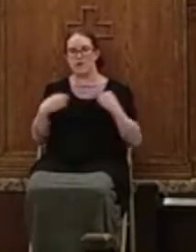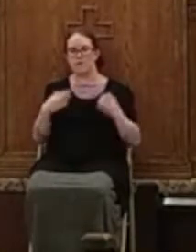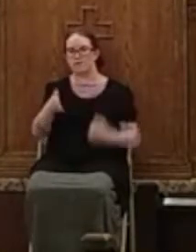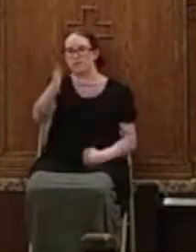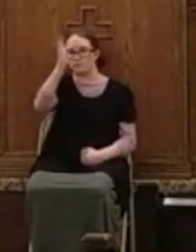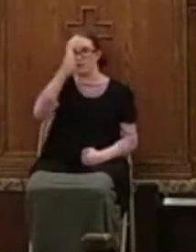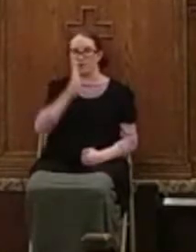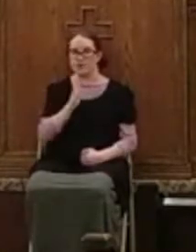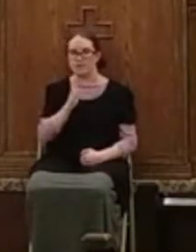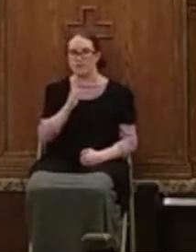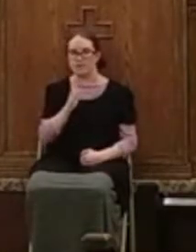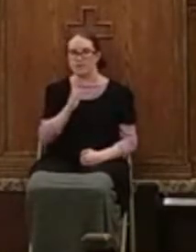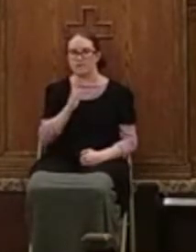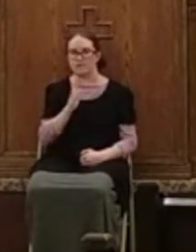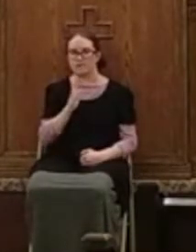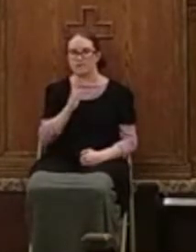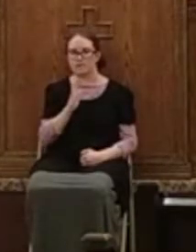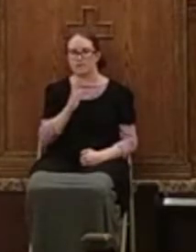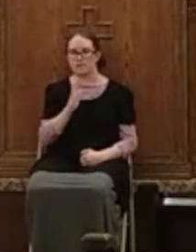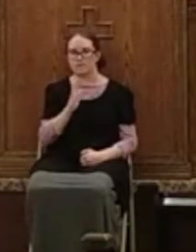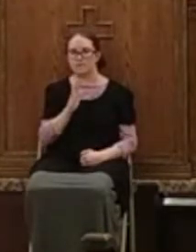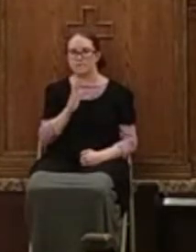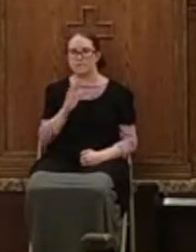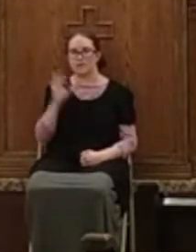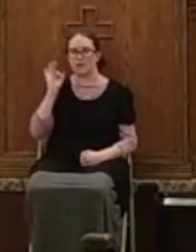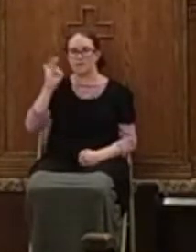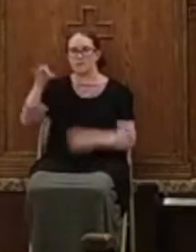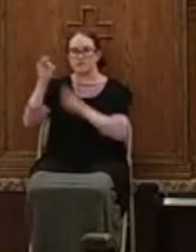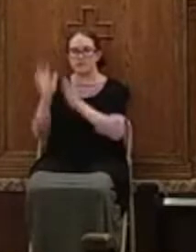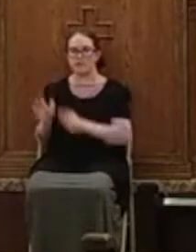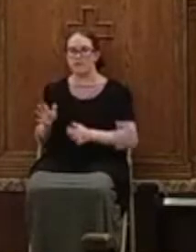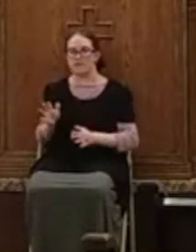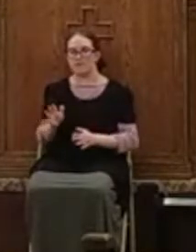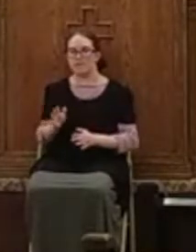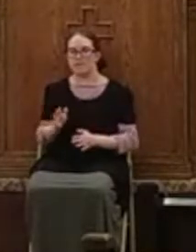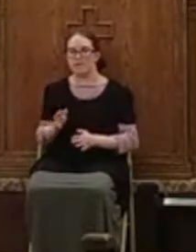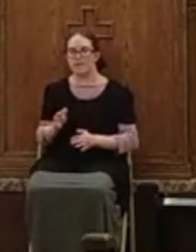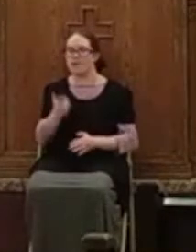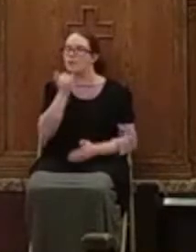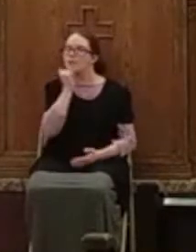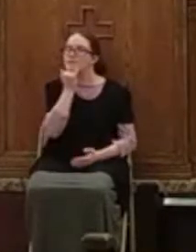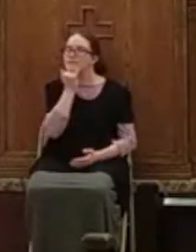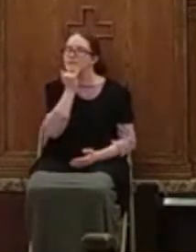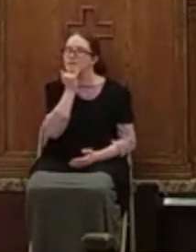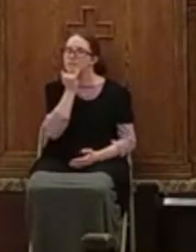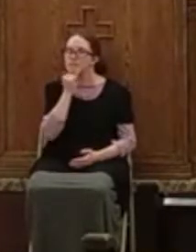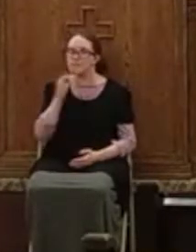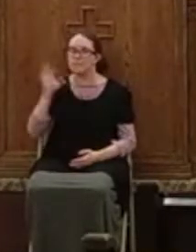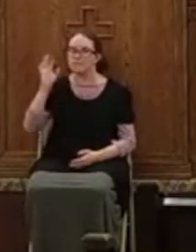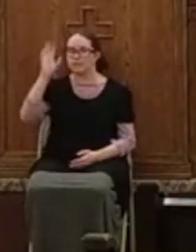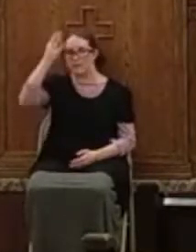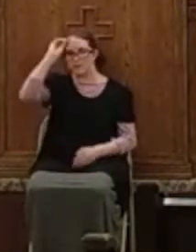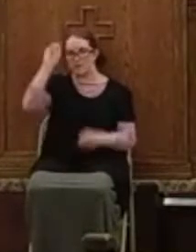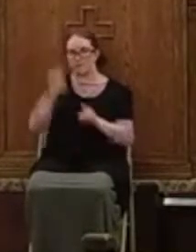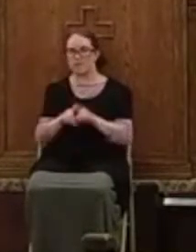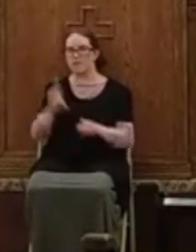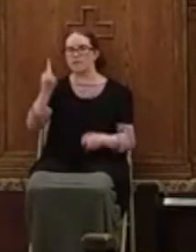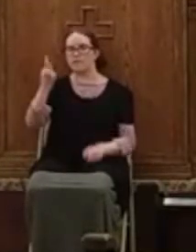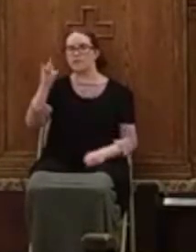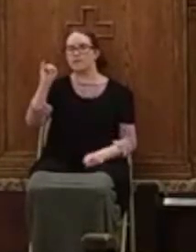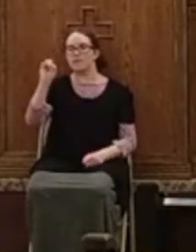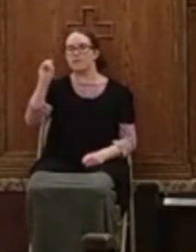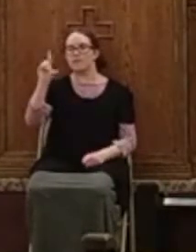God? See, when I was pastoring, if I mess this up, Brother Driscoll can fix it up.